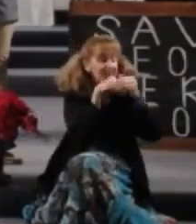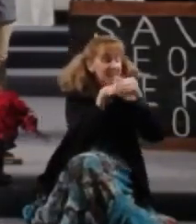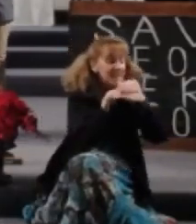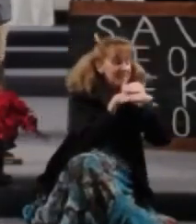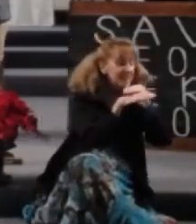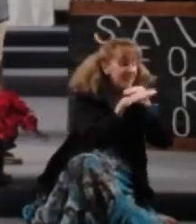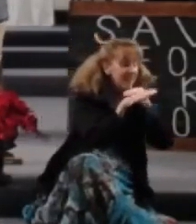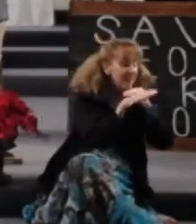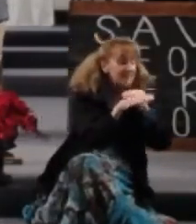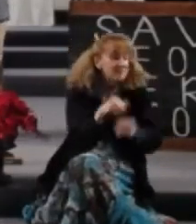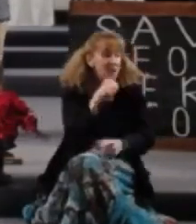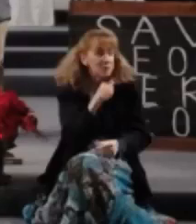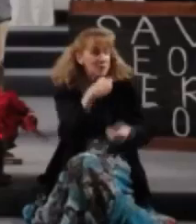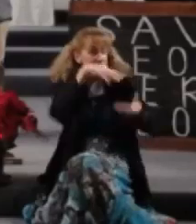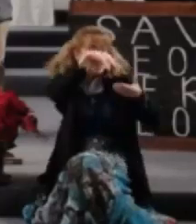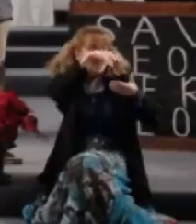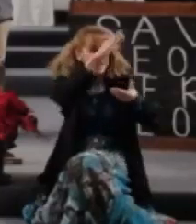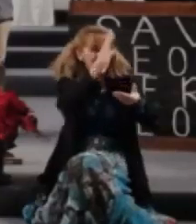tell the truth,